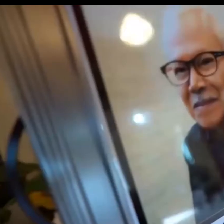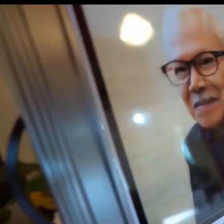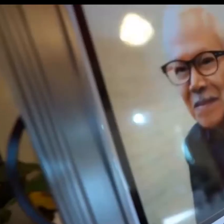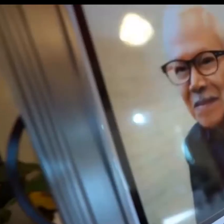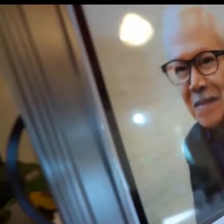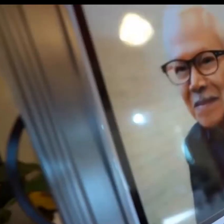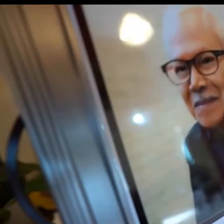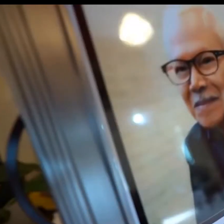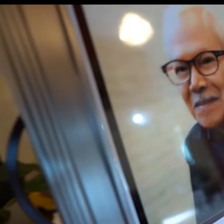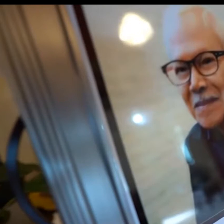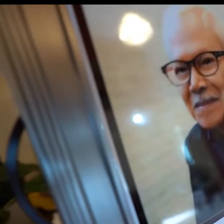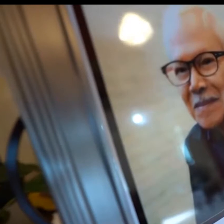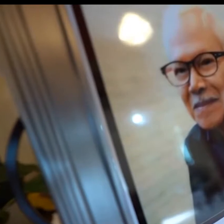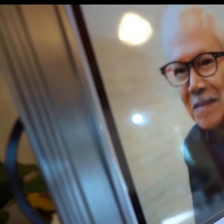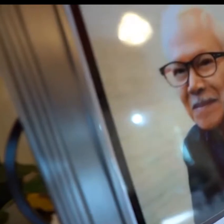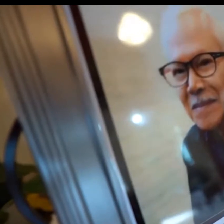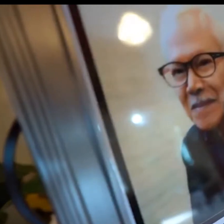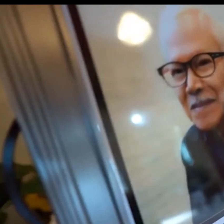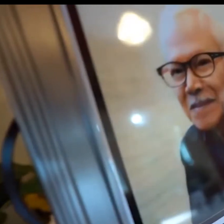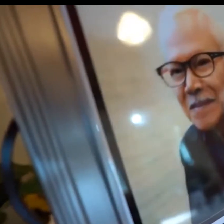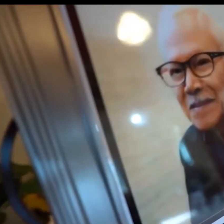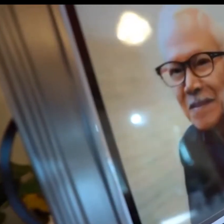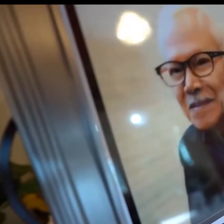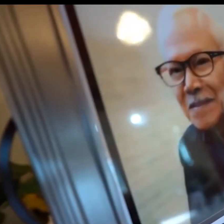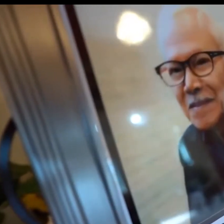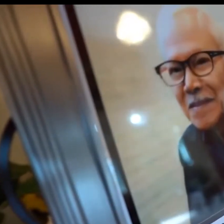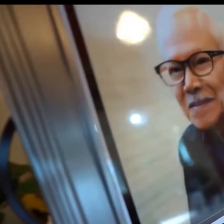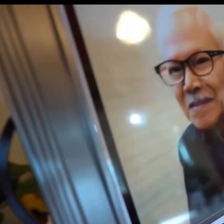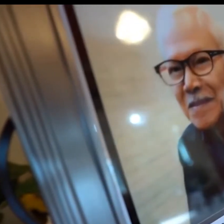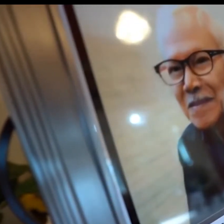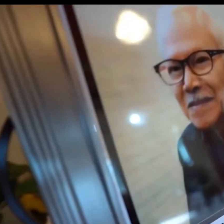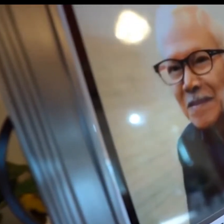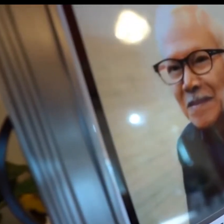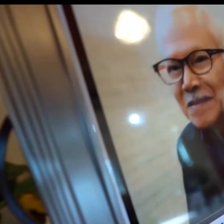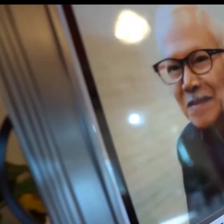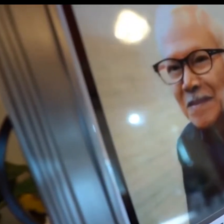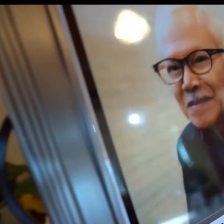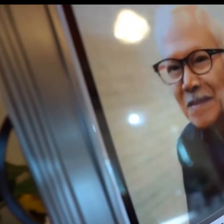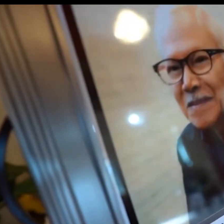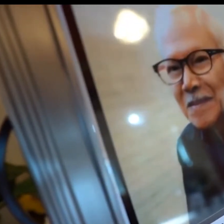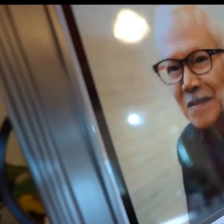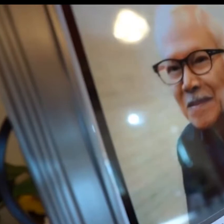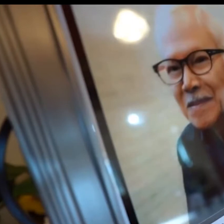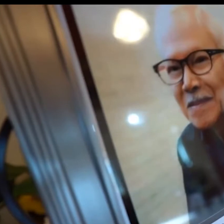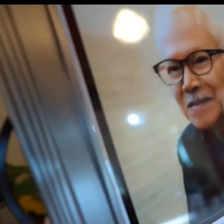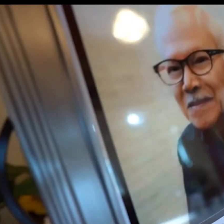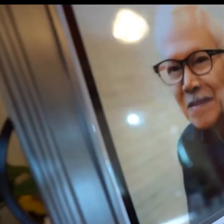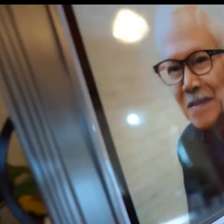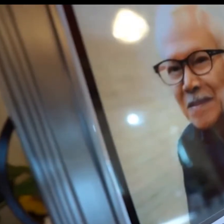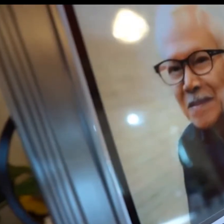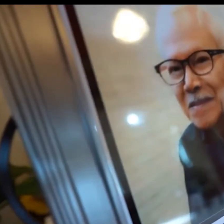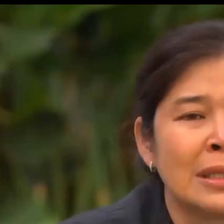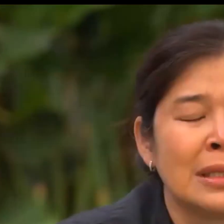I want him to stay alive and wake up